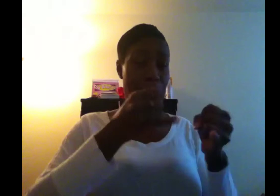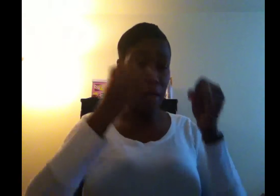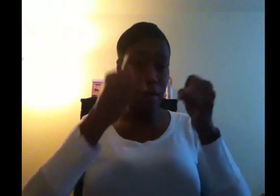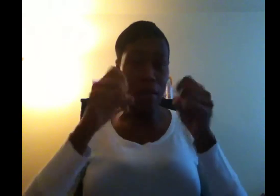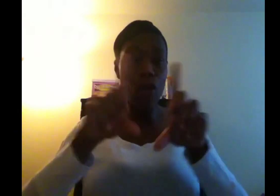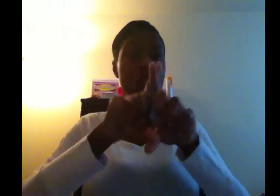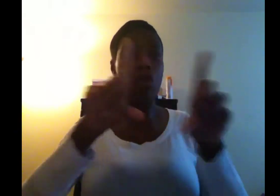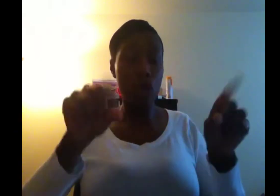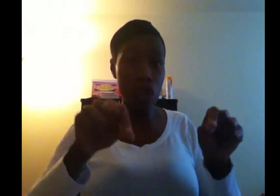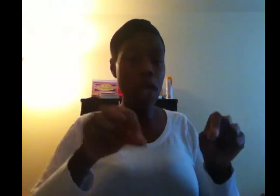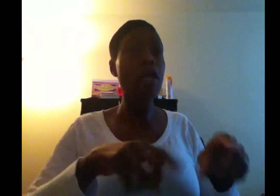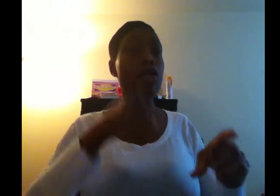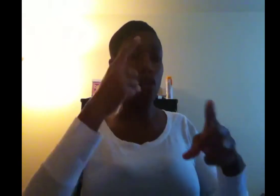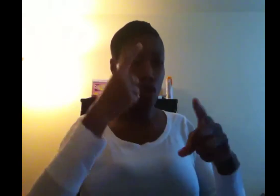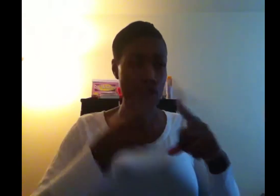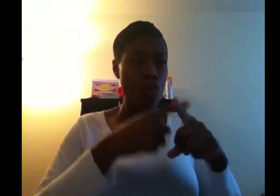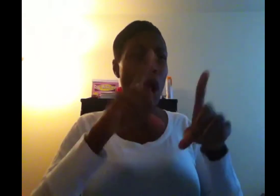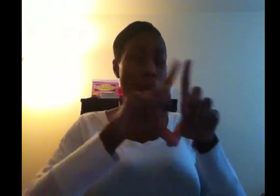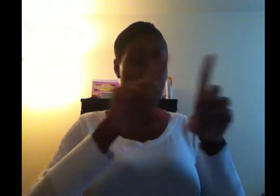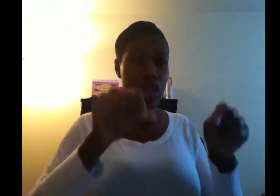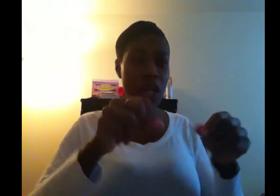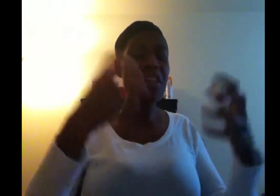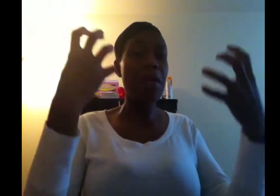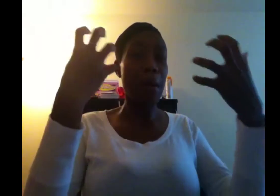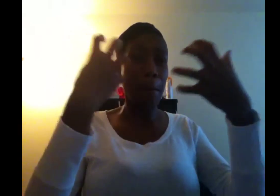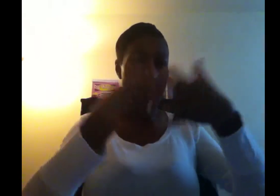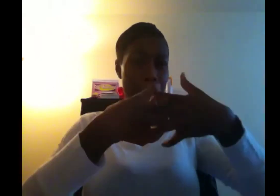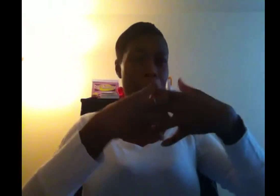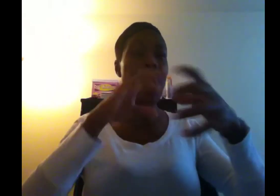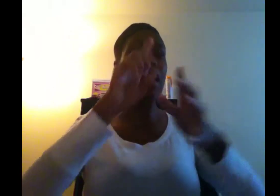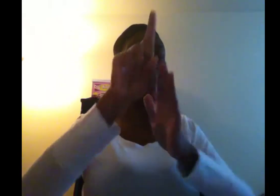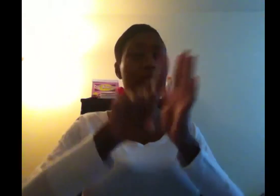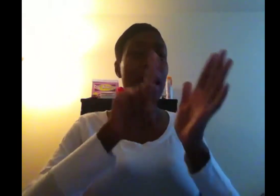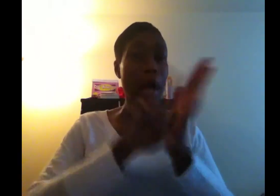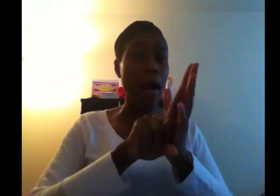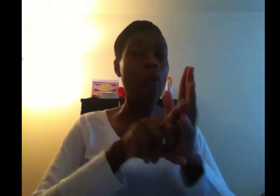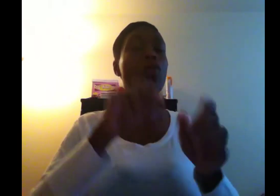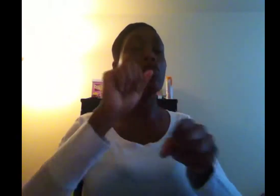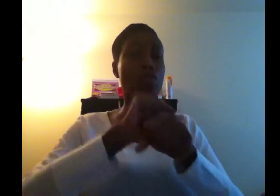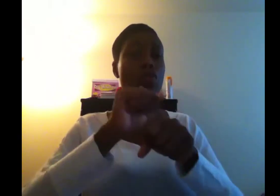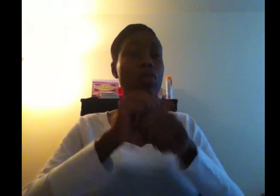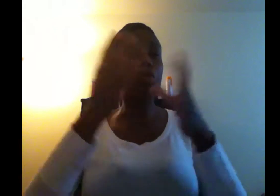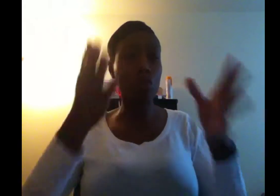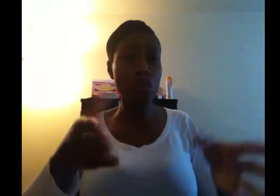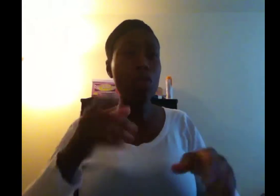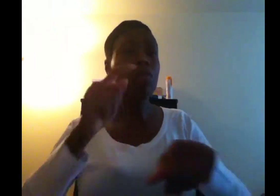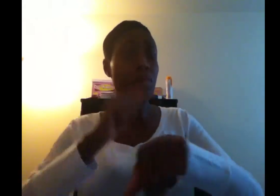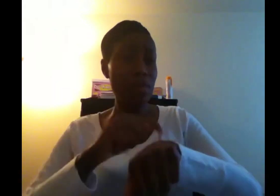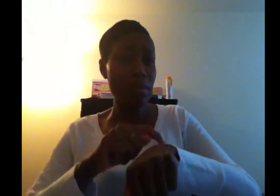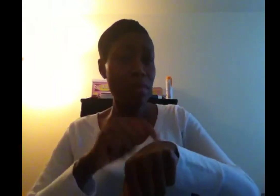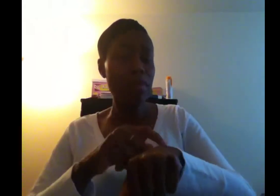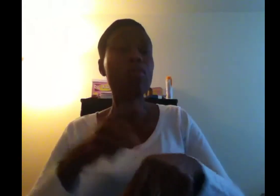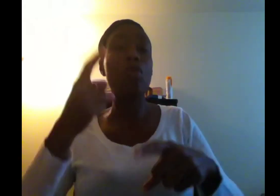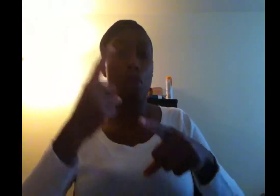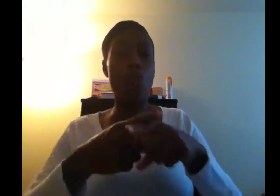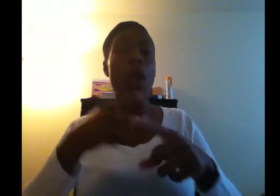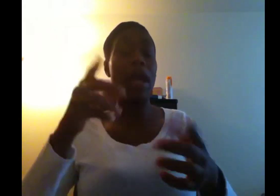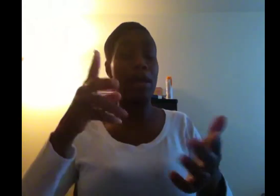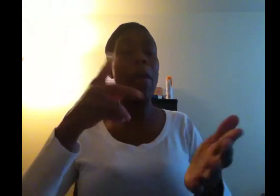check that needed to be, or matches up to what all of the employees have done. After that, someone is usually delegated to tear